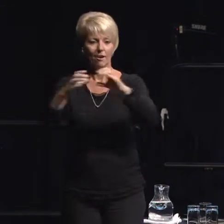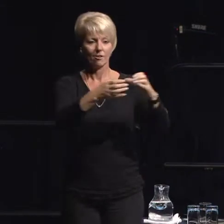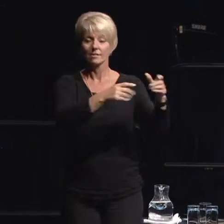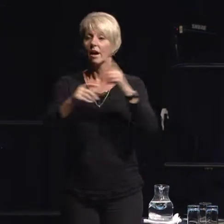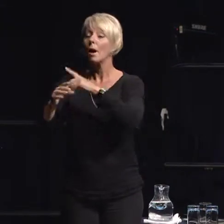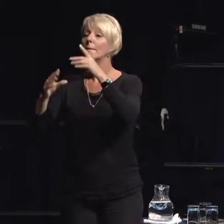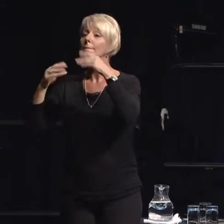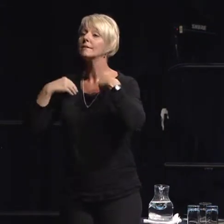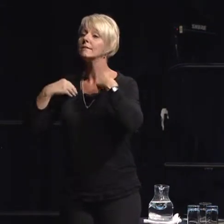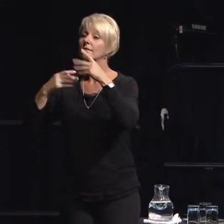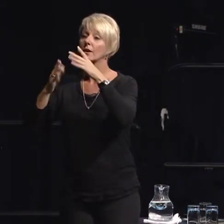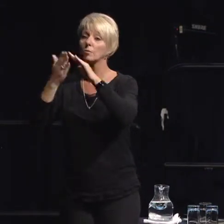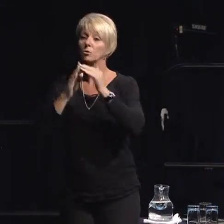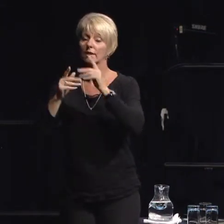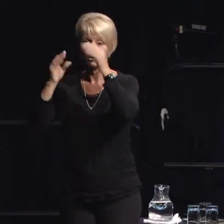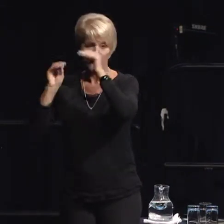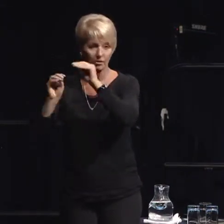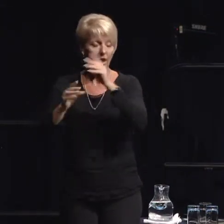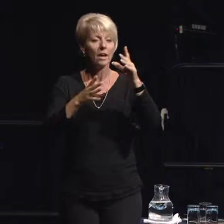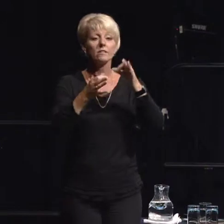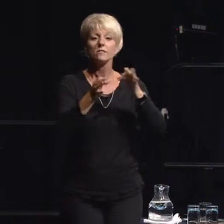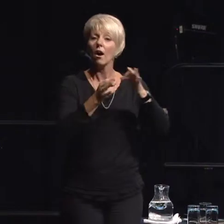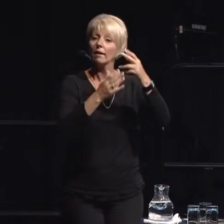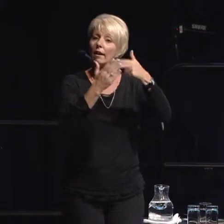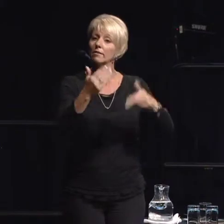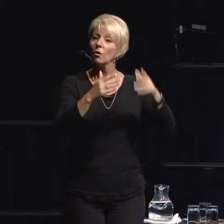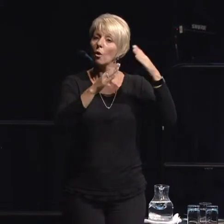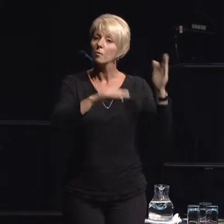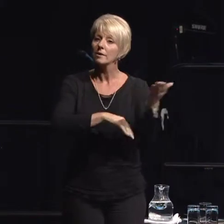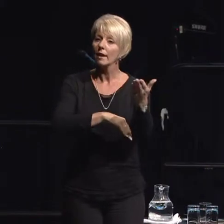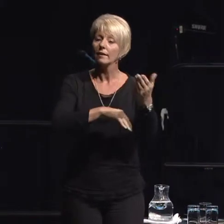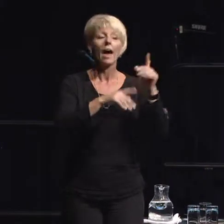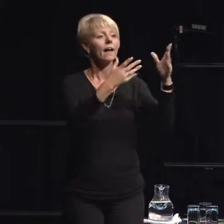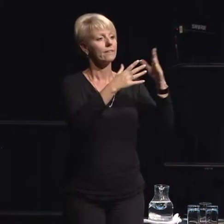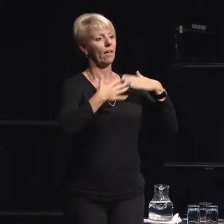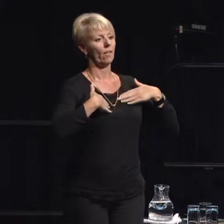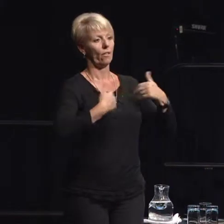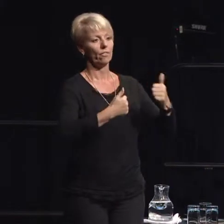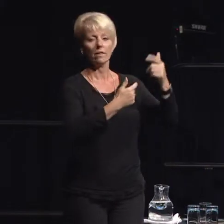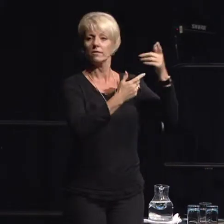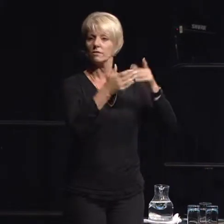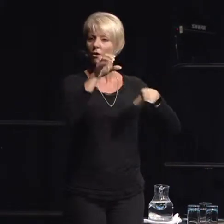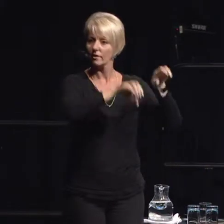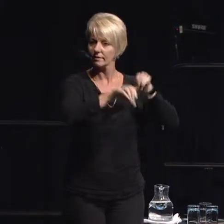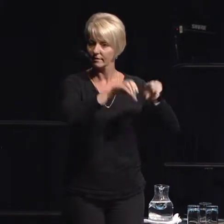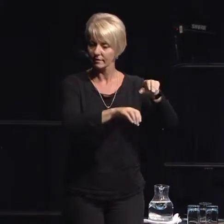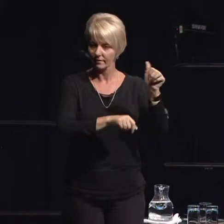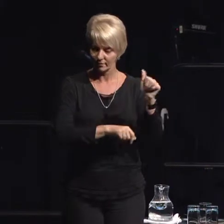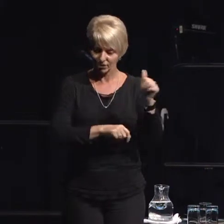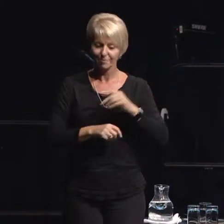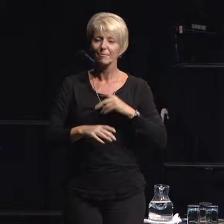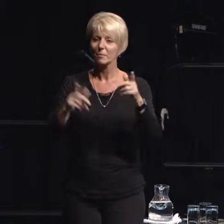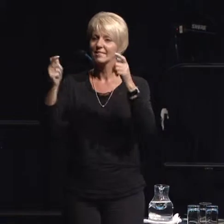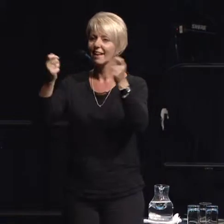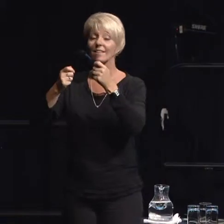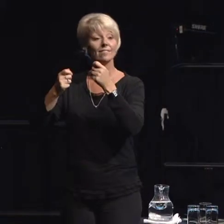Community Education, Design, Arts and Hospitality, and Health Sciences. We celebrate the skills